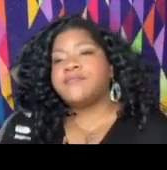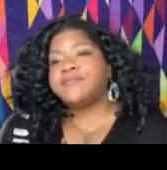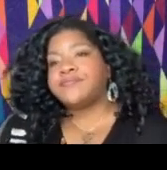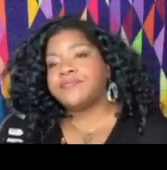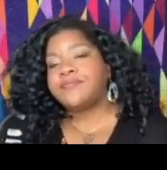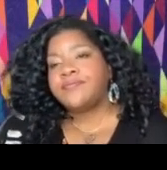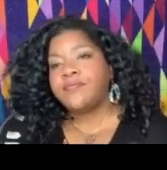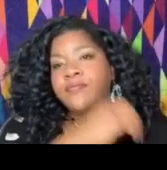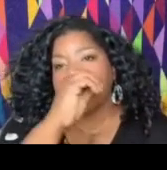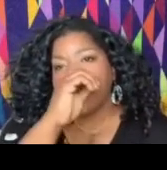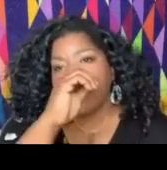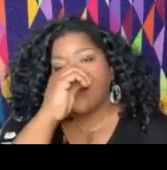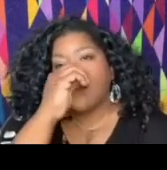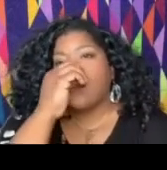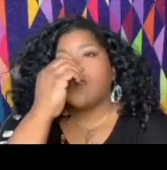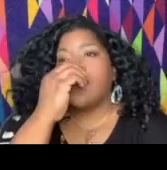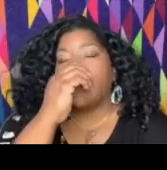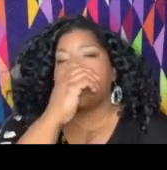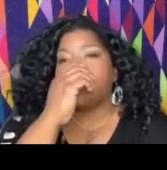please?